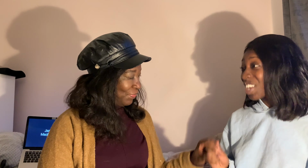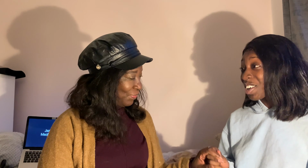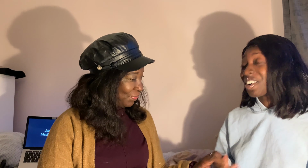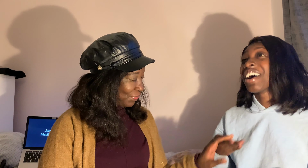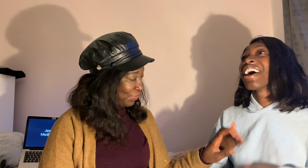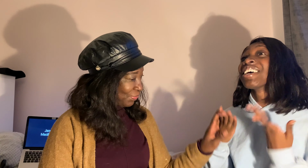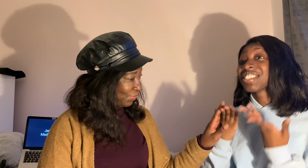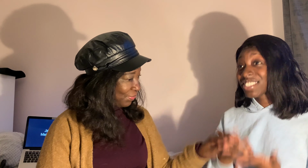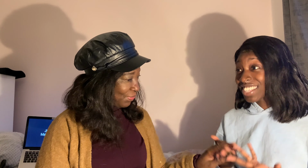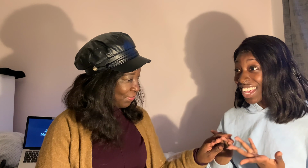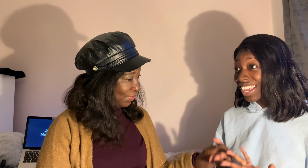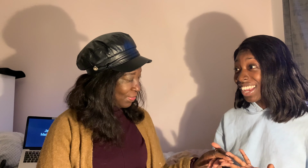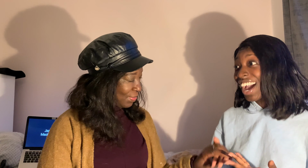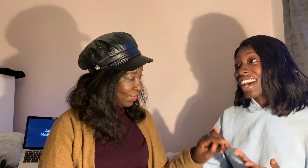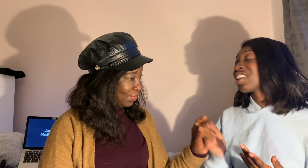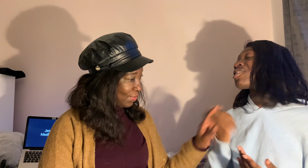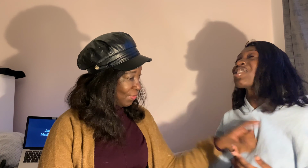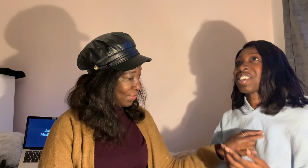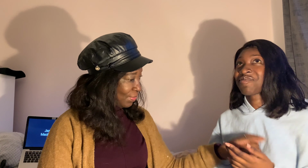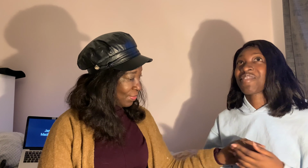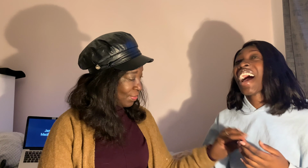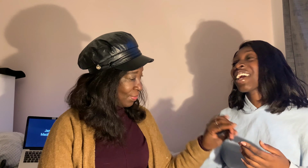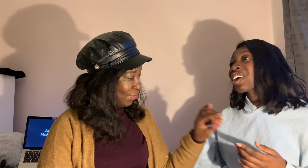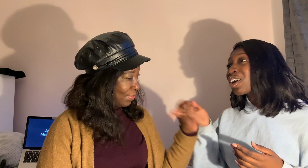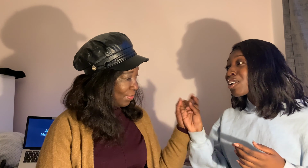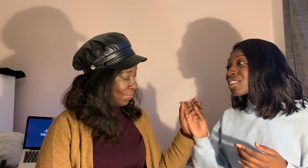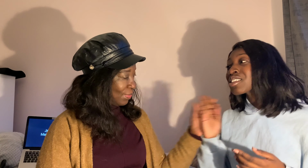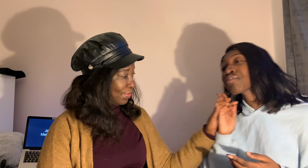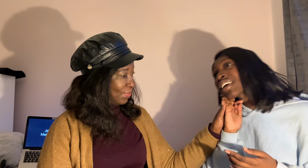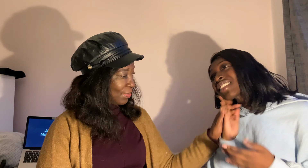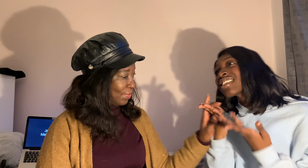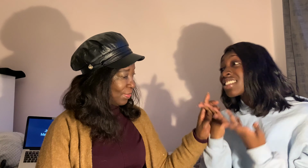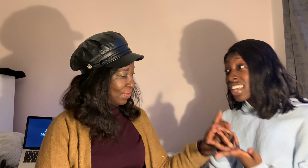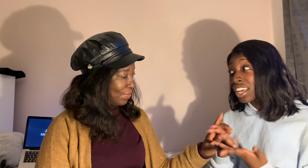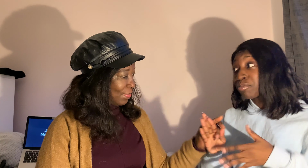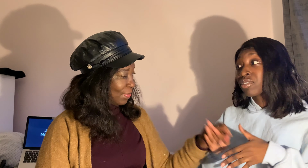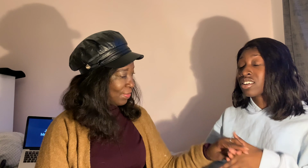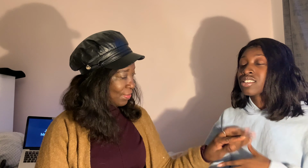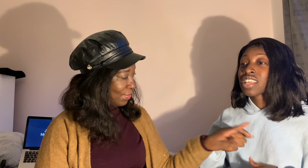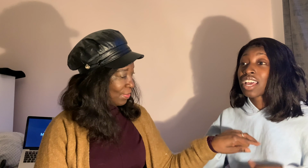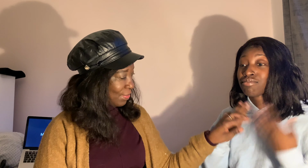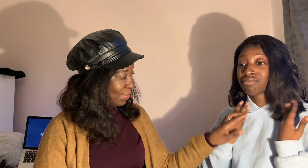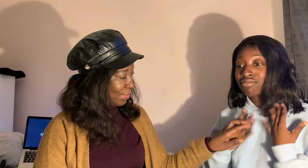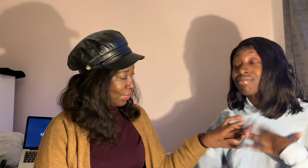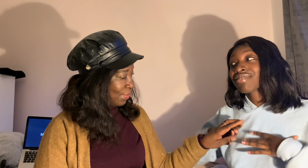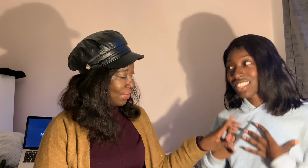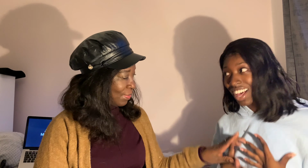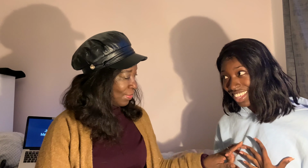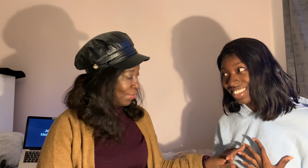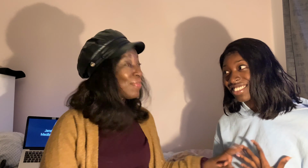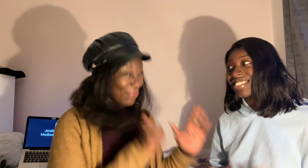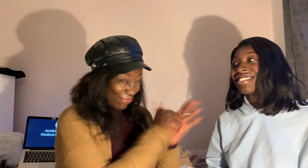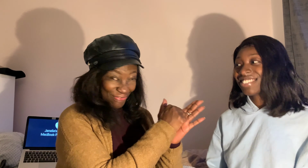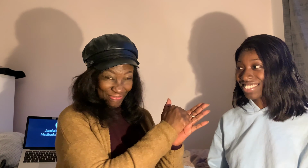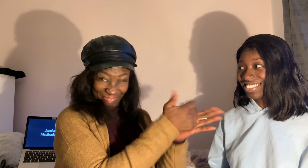So today, no, sorry. I go to bed today because I'm tired.